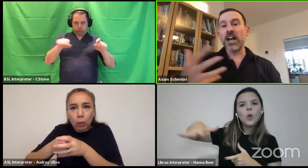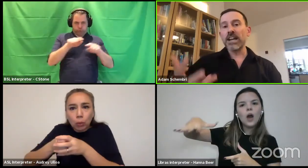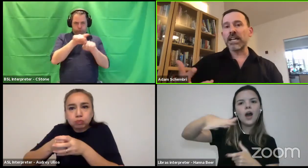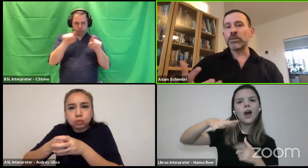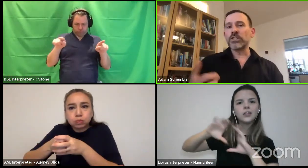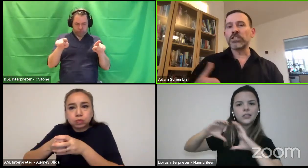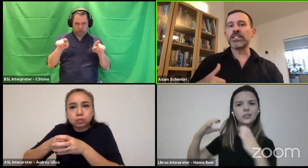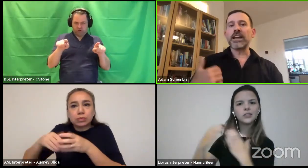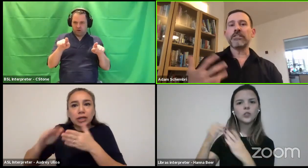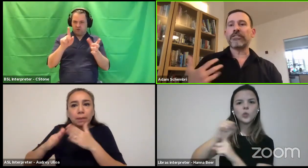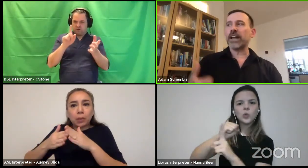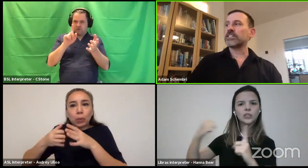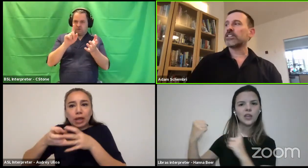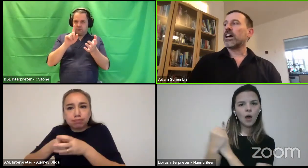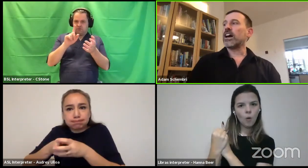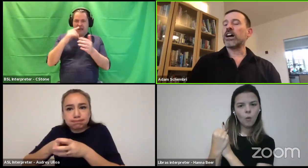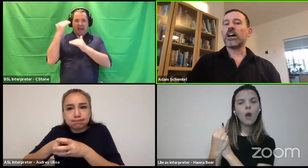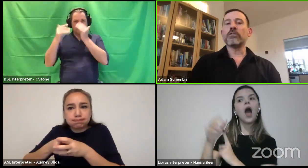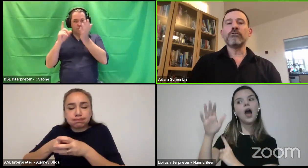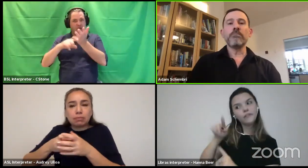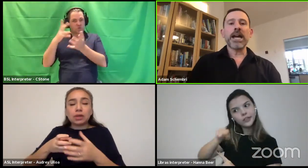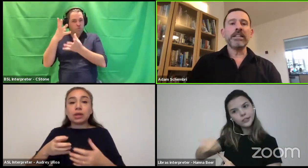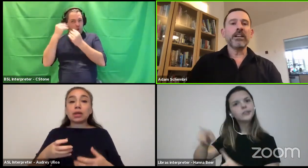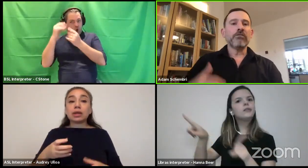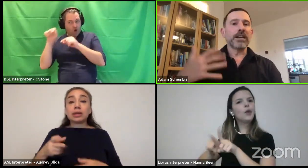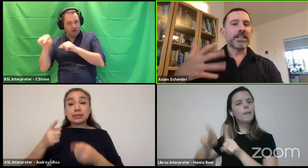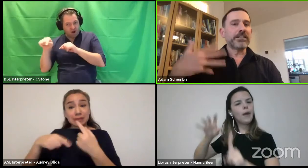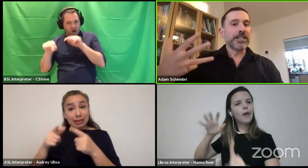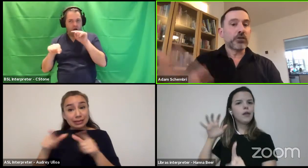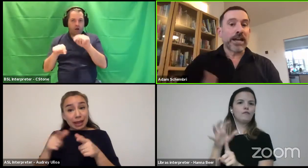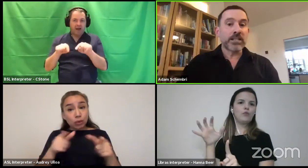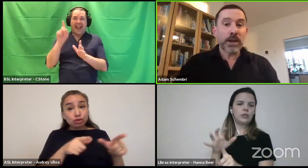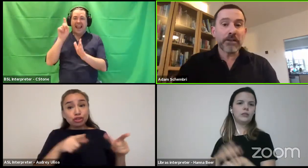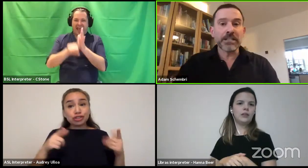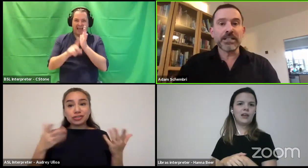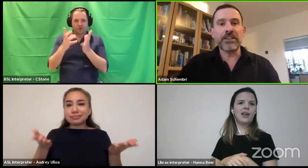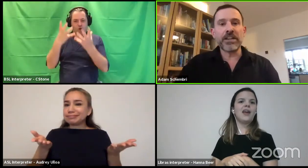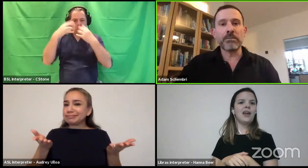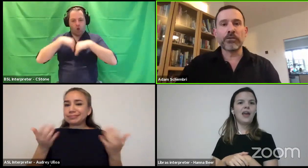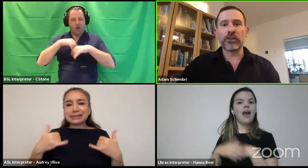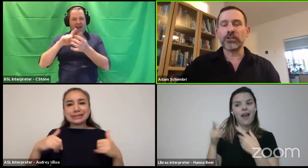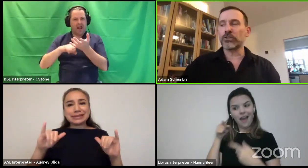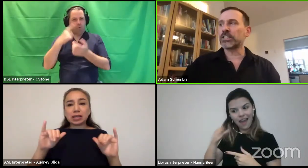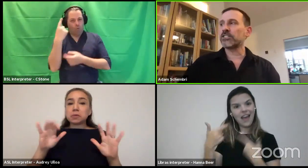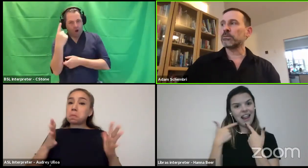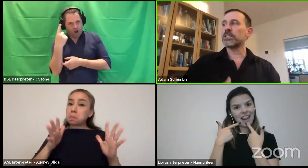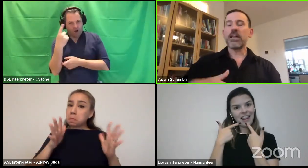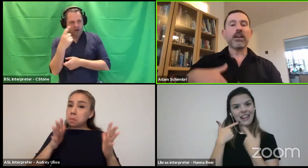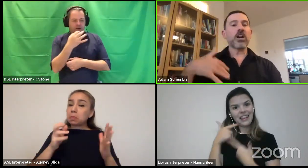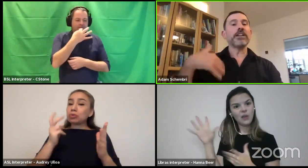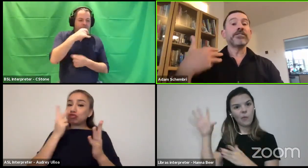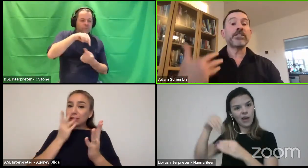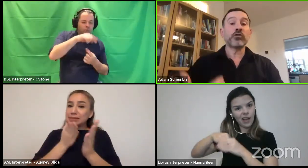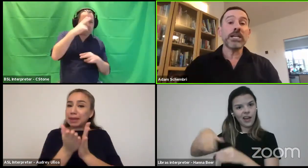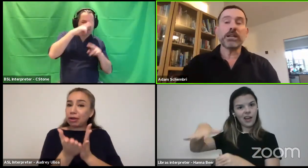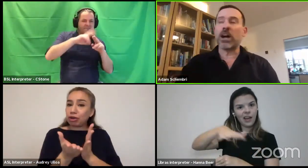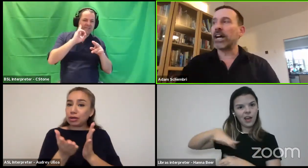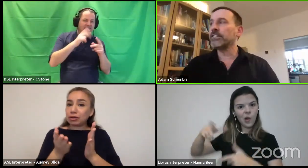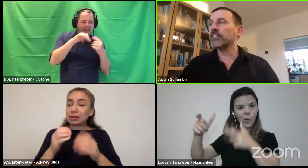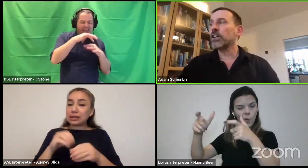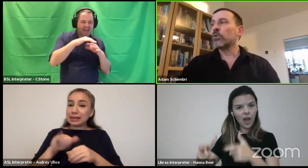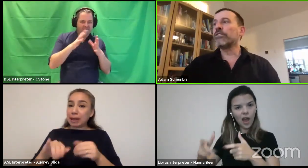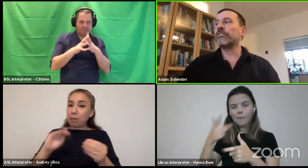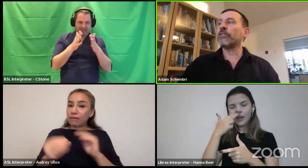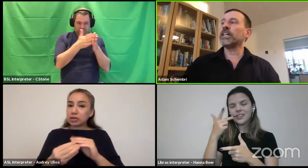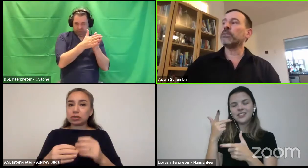that sign languages, in effect, remain relatively transparent in their morphological systems, kind of